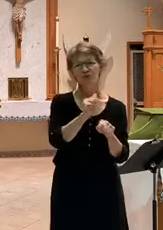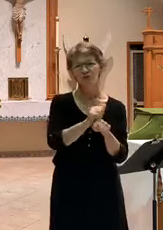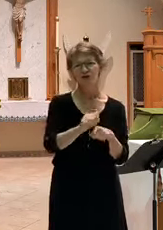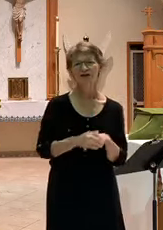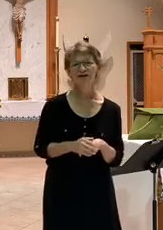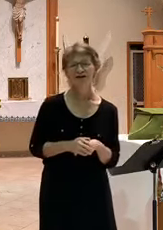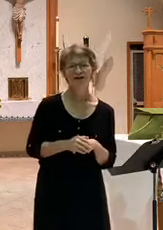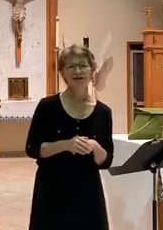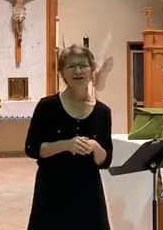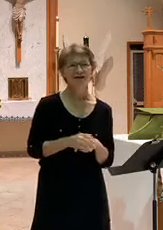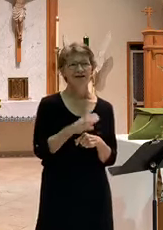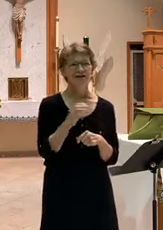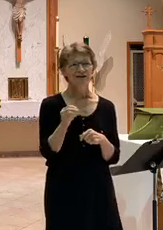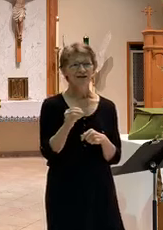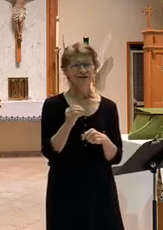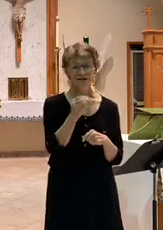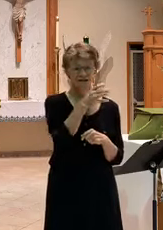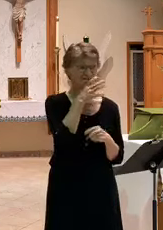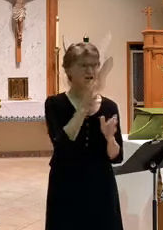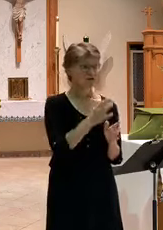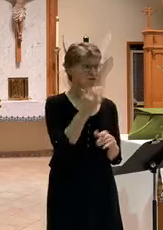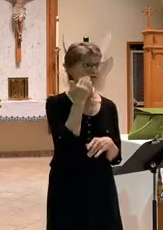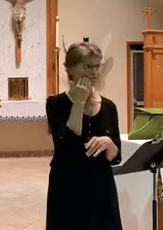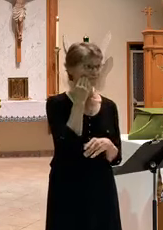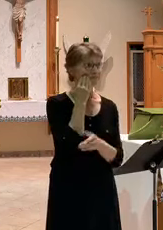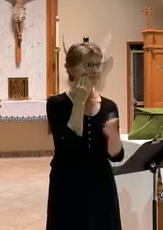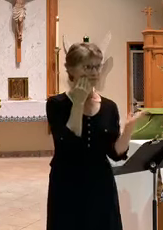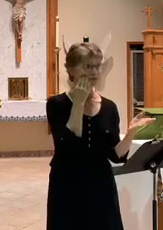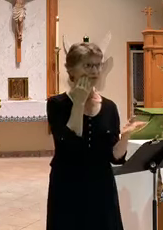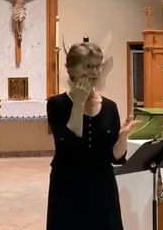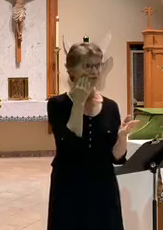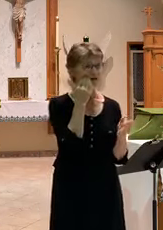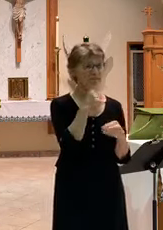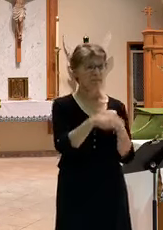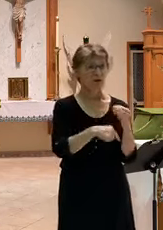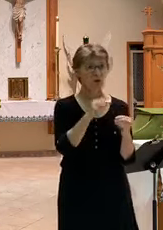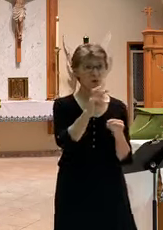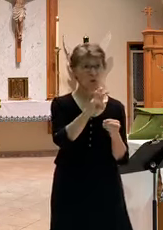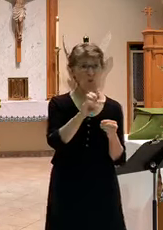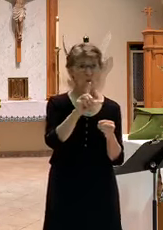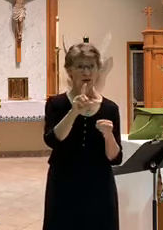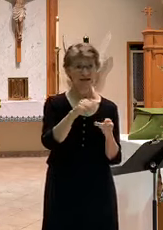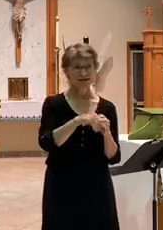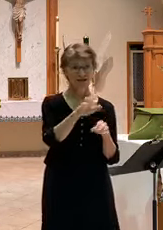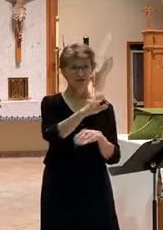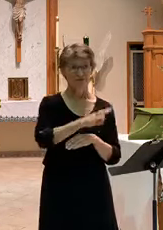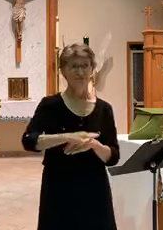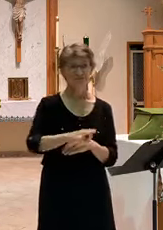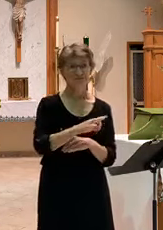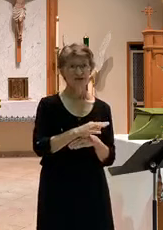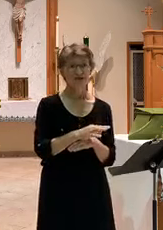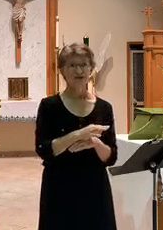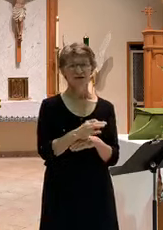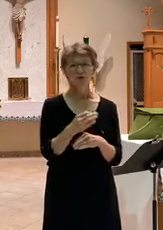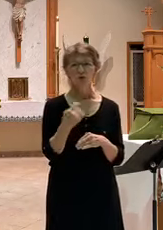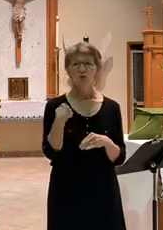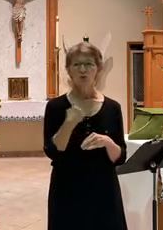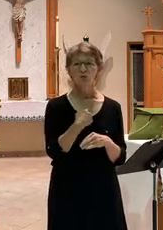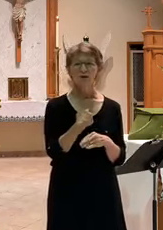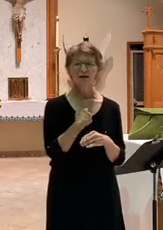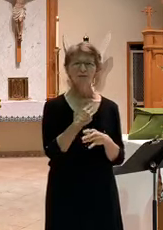know, as this parable is, the weeds amongst the wheat. And so we spend a lot of effort getting rid